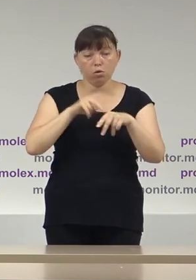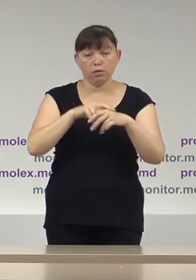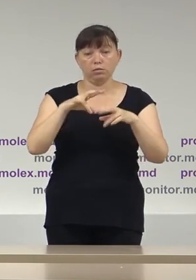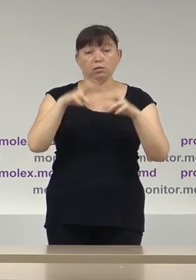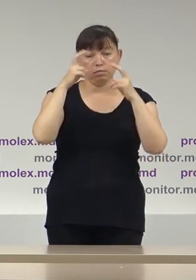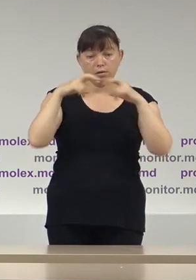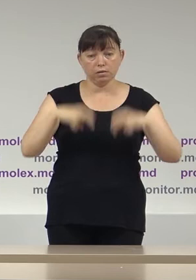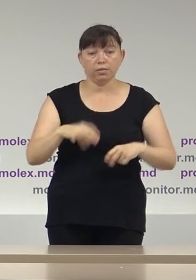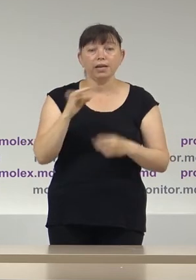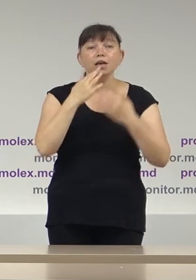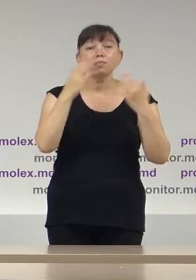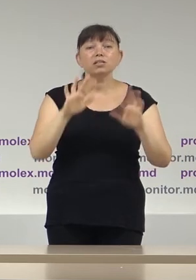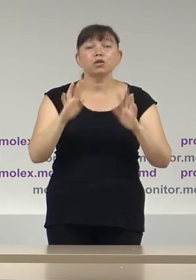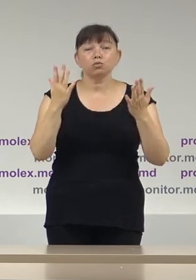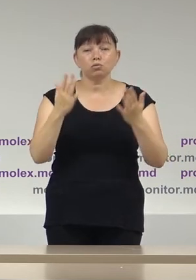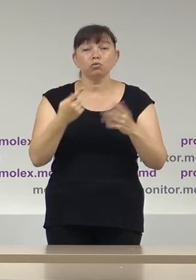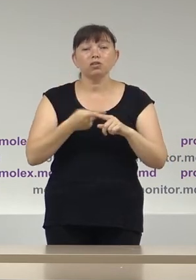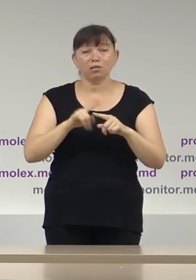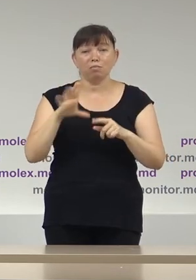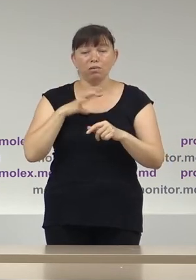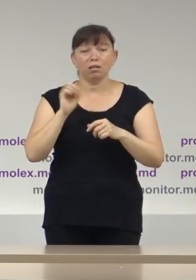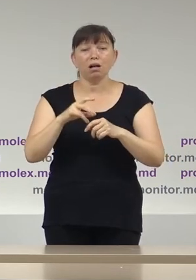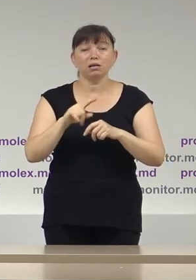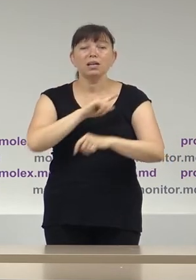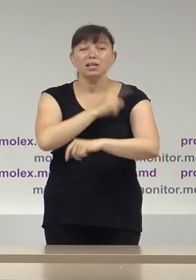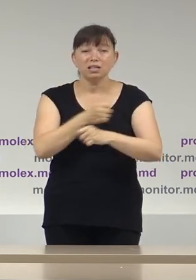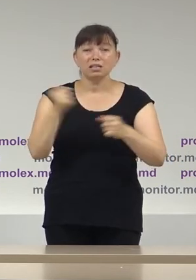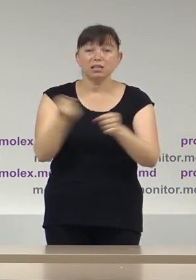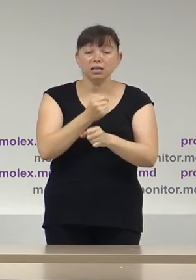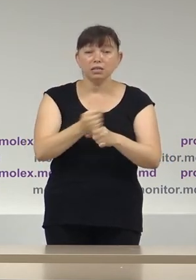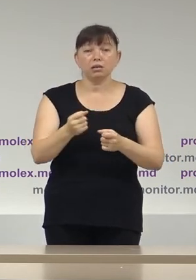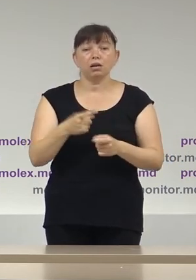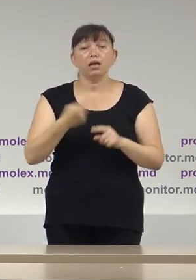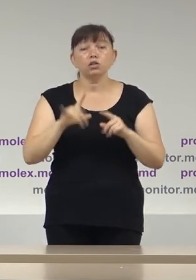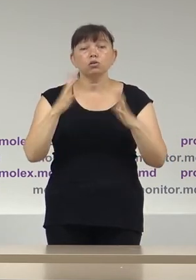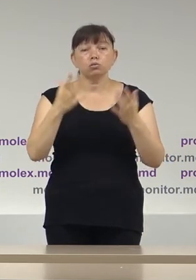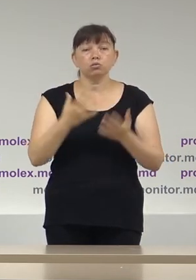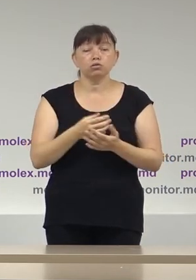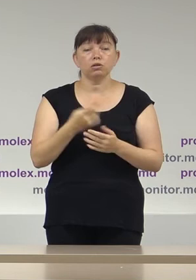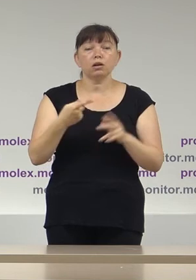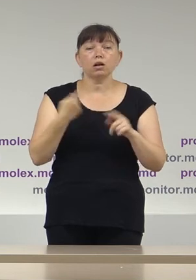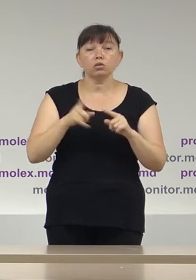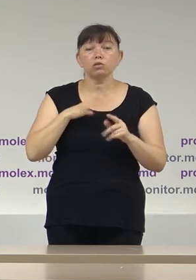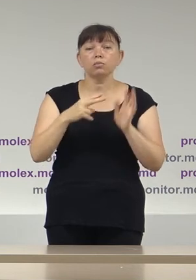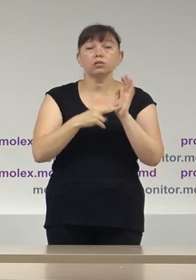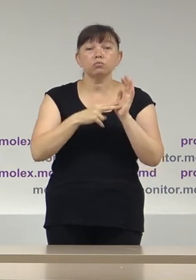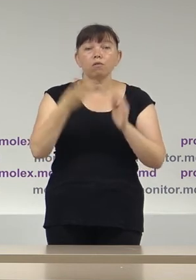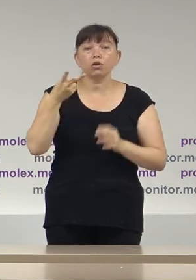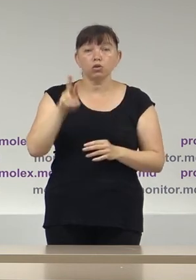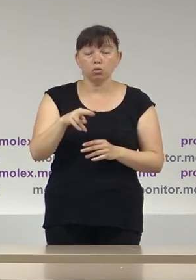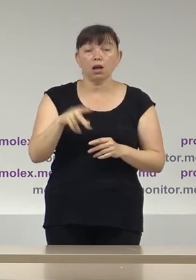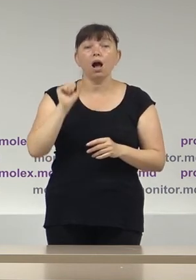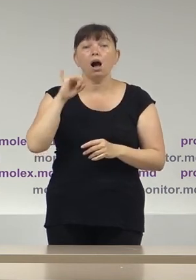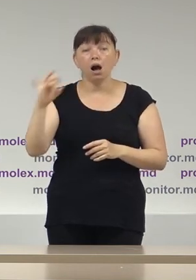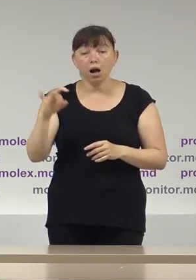on that case, so the police is investigating this case. And the last case of violence during the electoral campaign took place